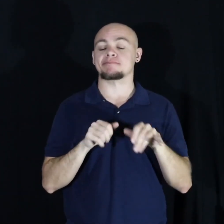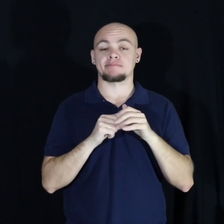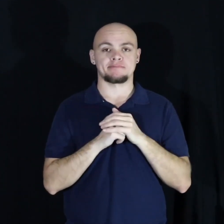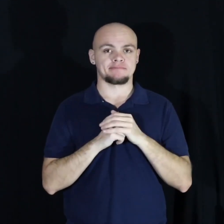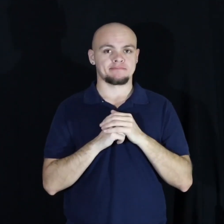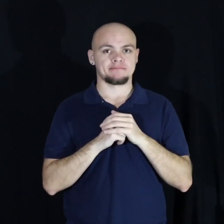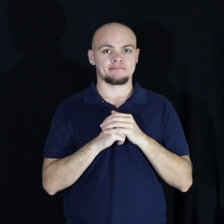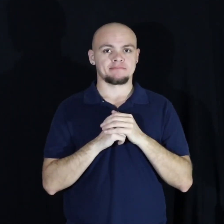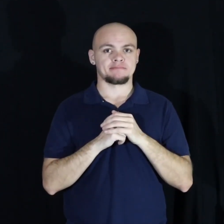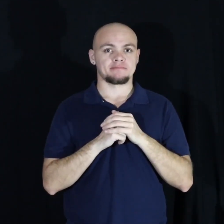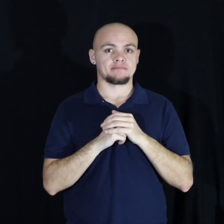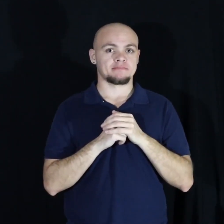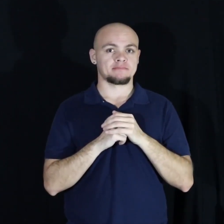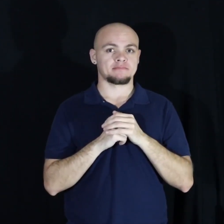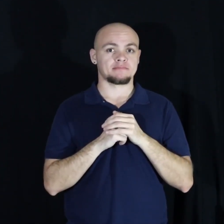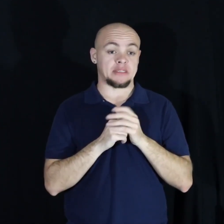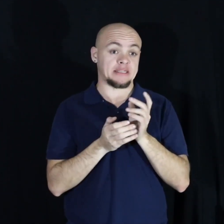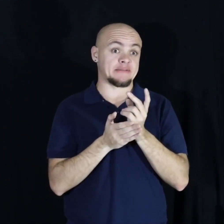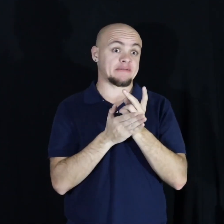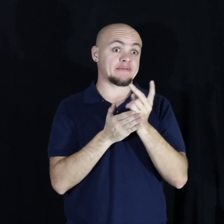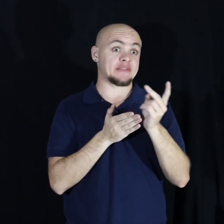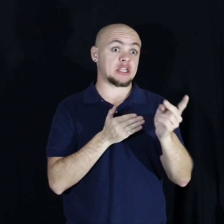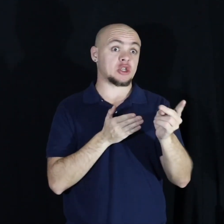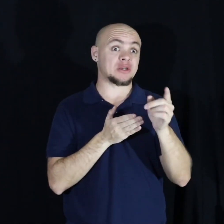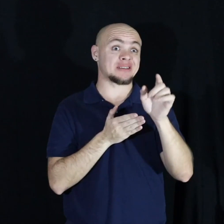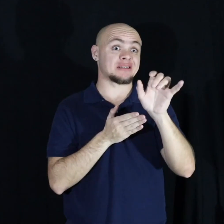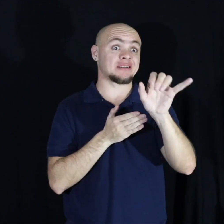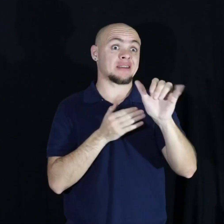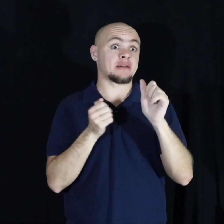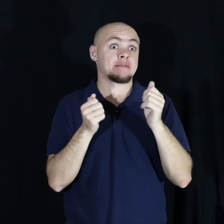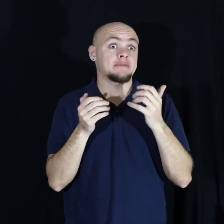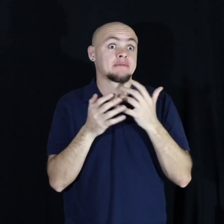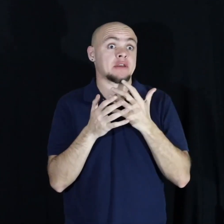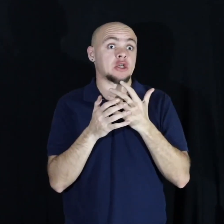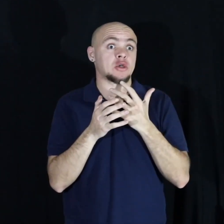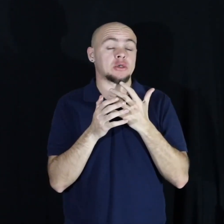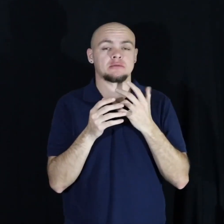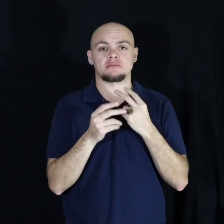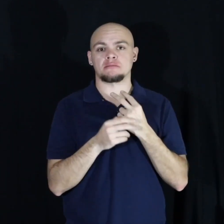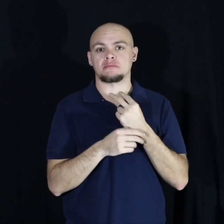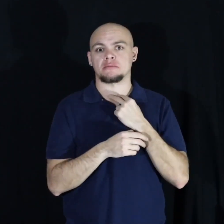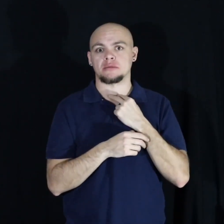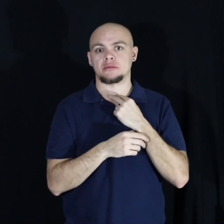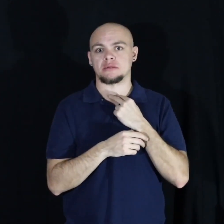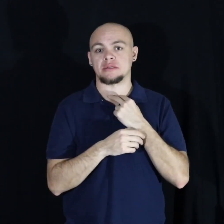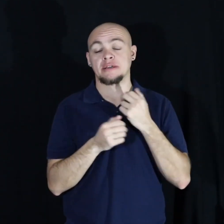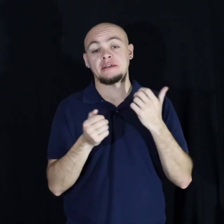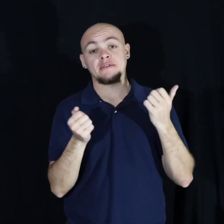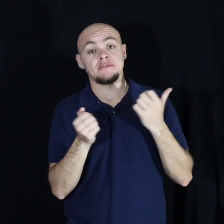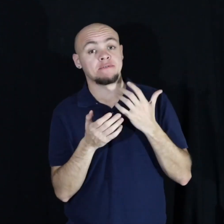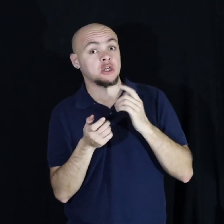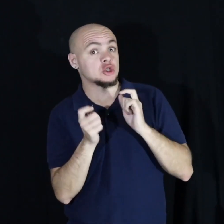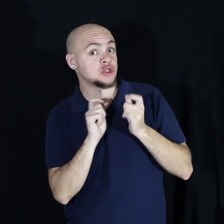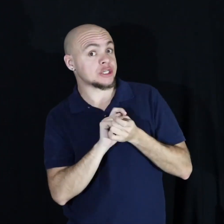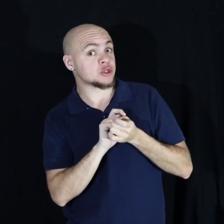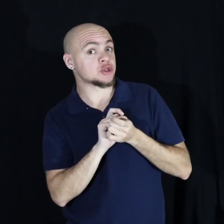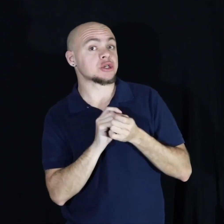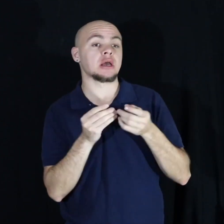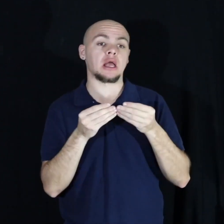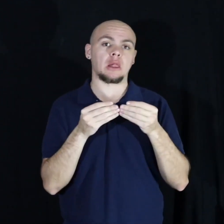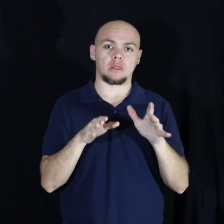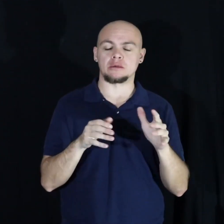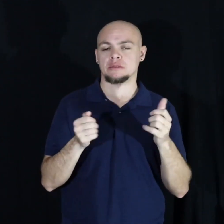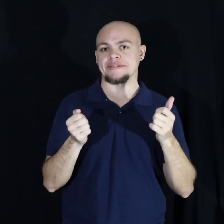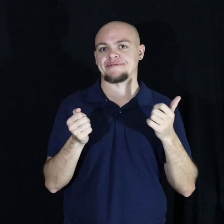paralyzed by the fear of failure, the fear of change, and the fear of loss. And